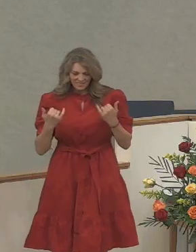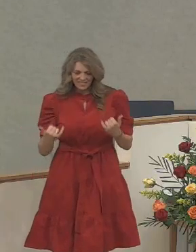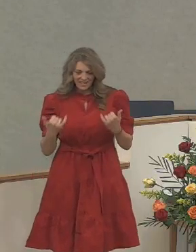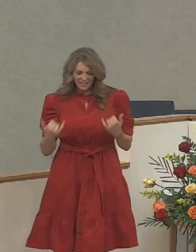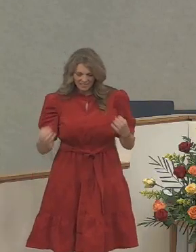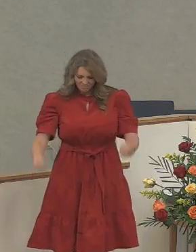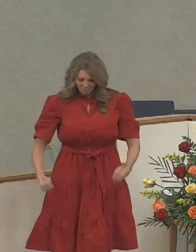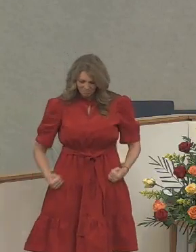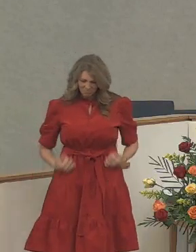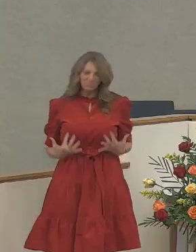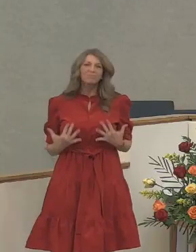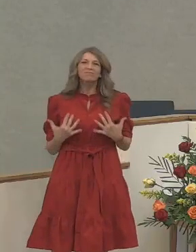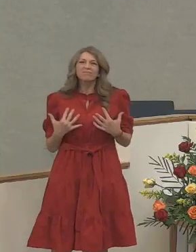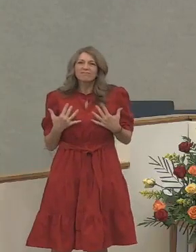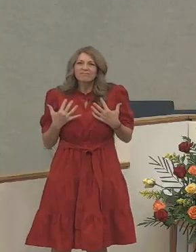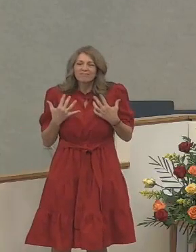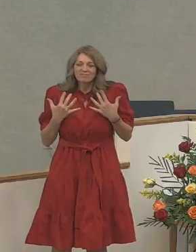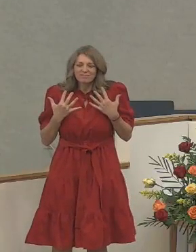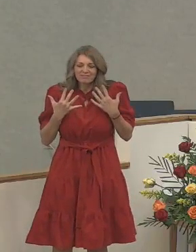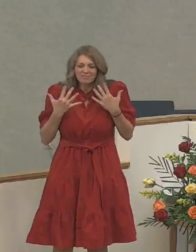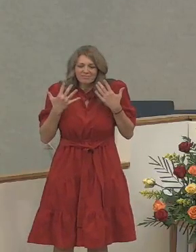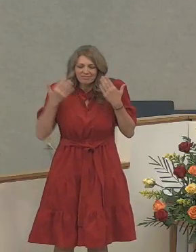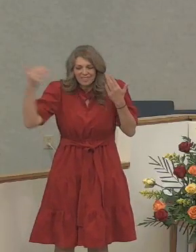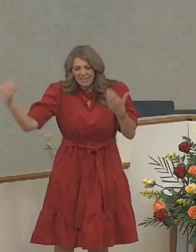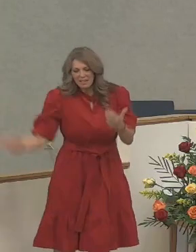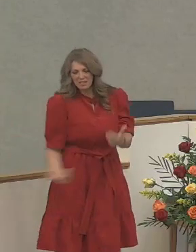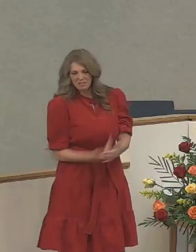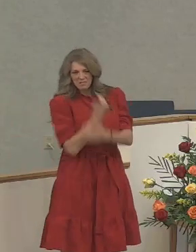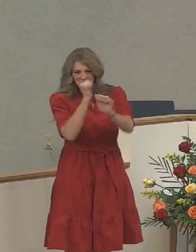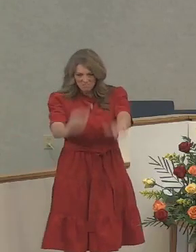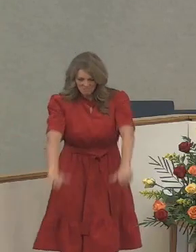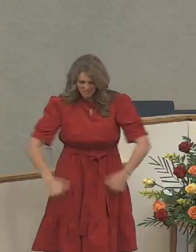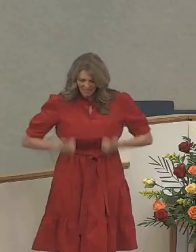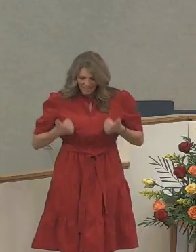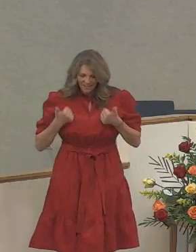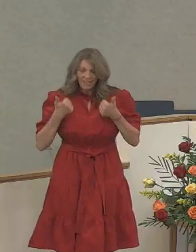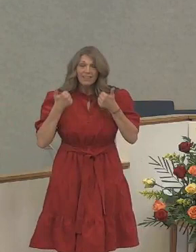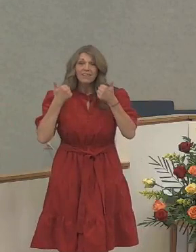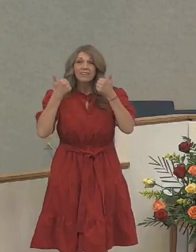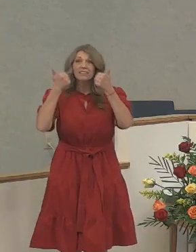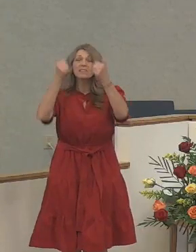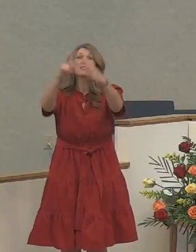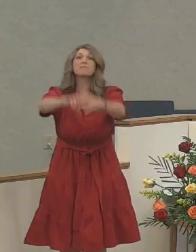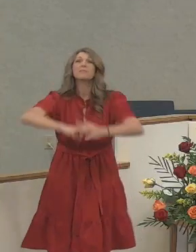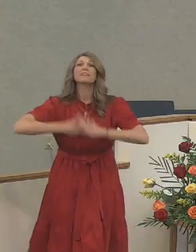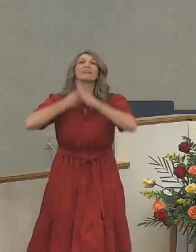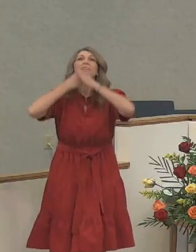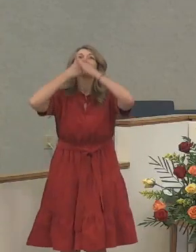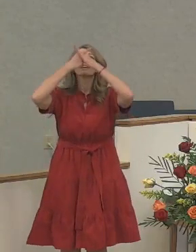downward. Just one touch, then a new life